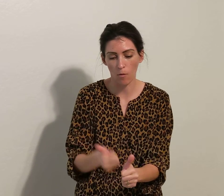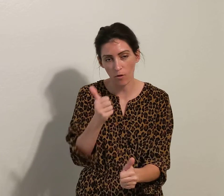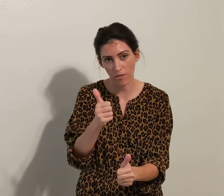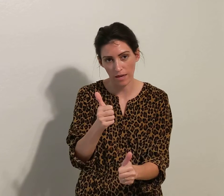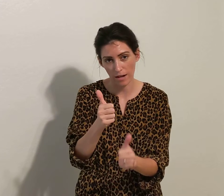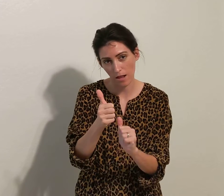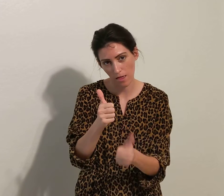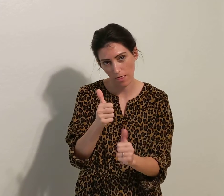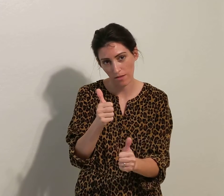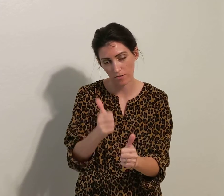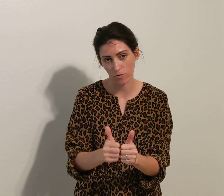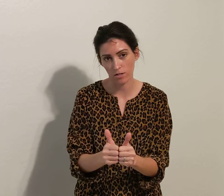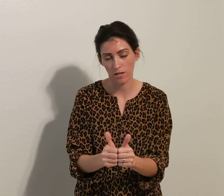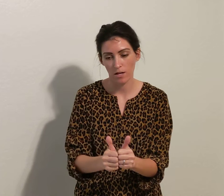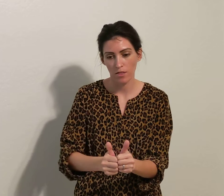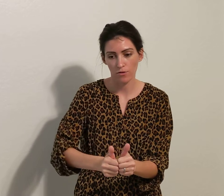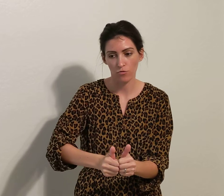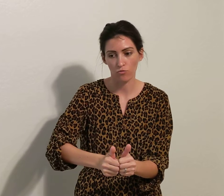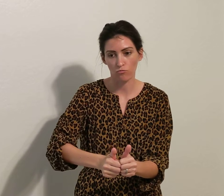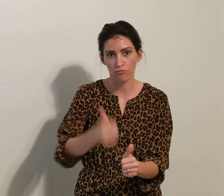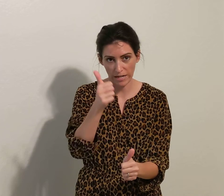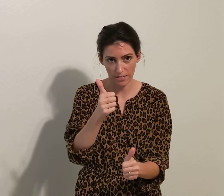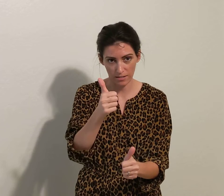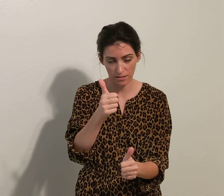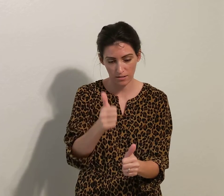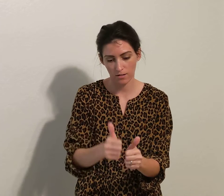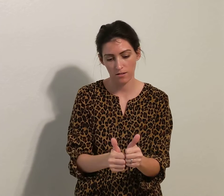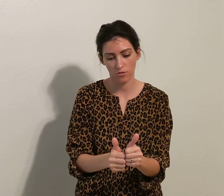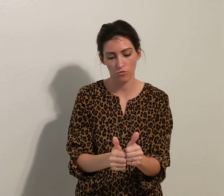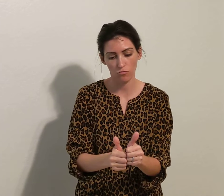more than this one. The greatest